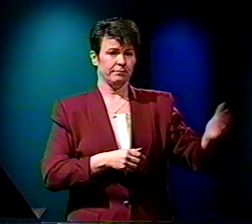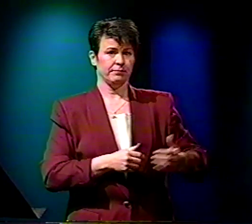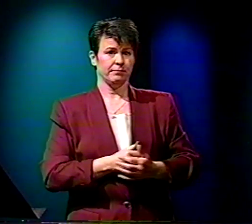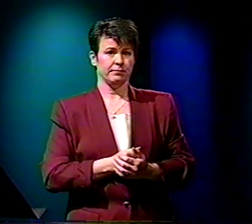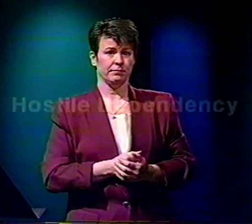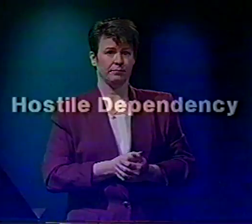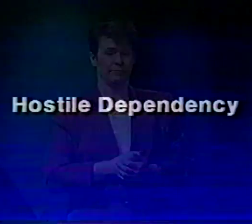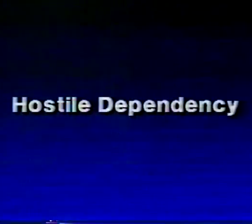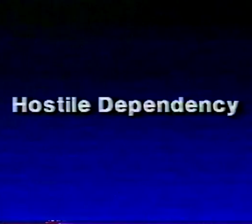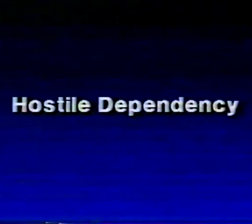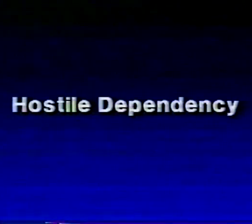as it's shown on the screen.